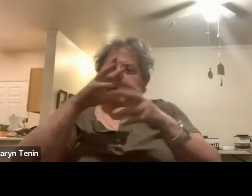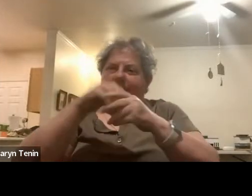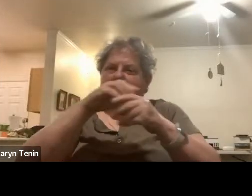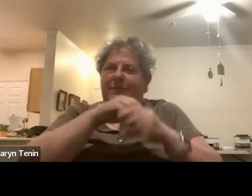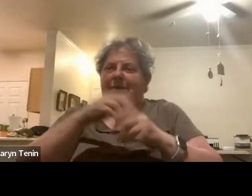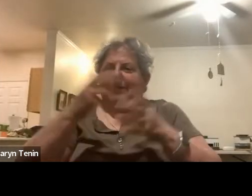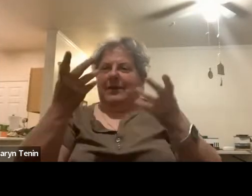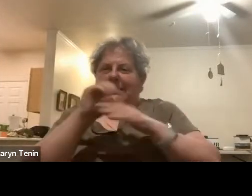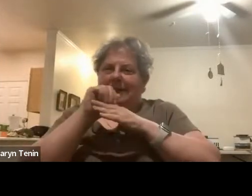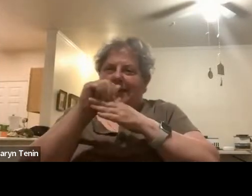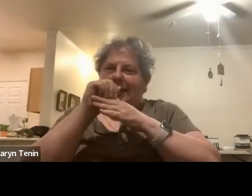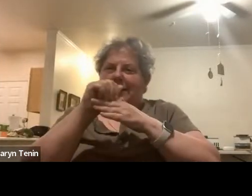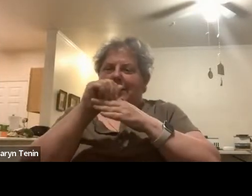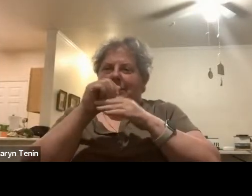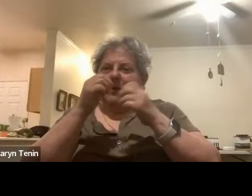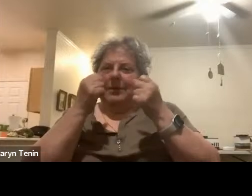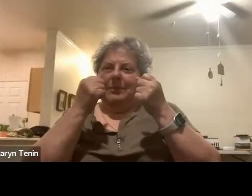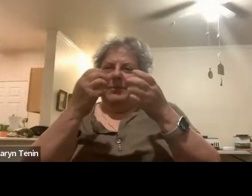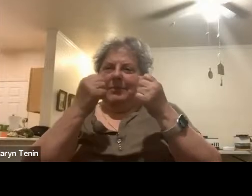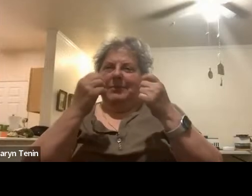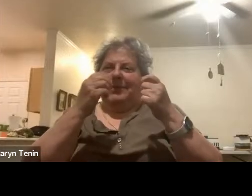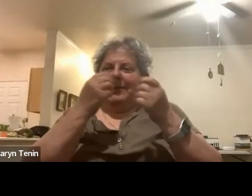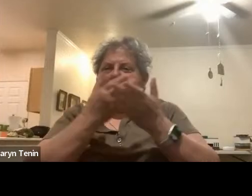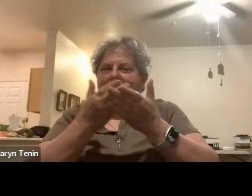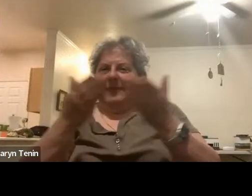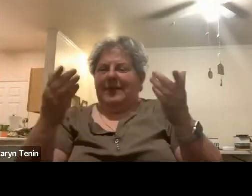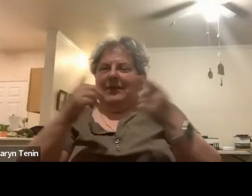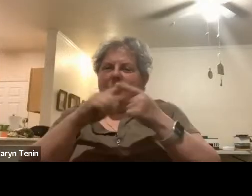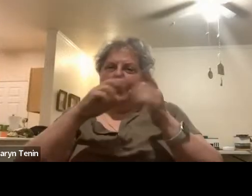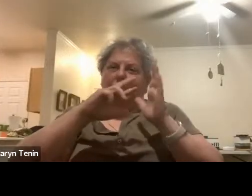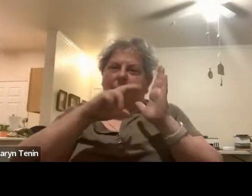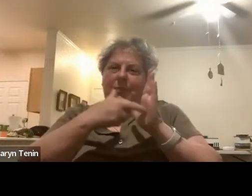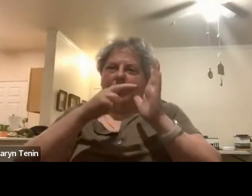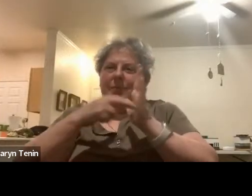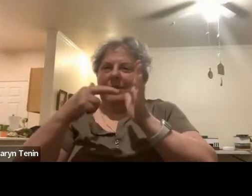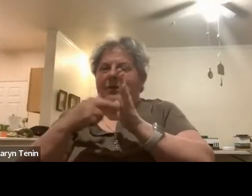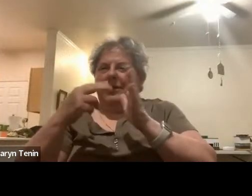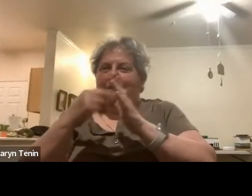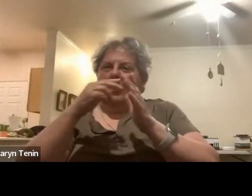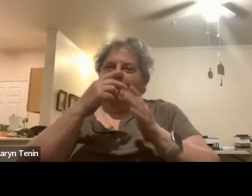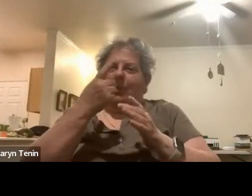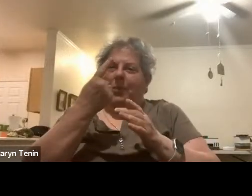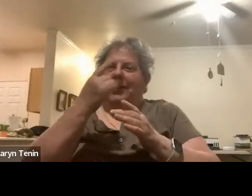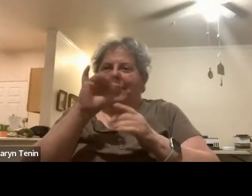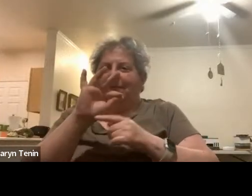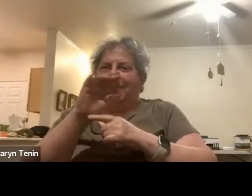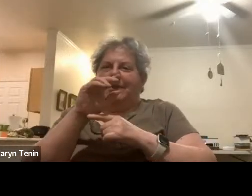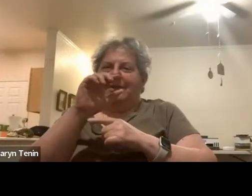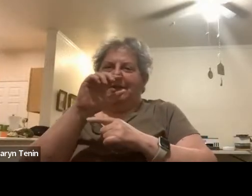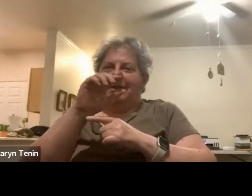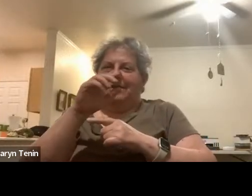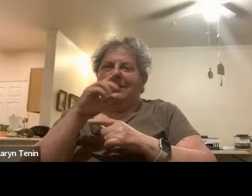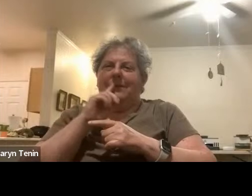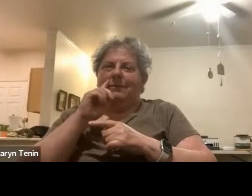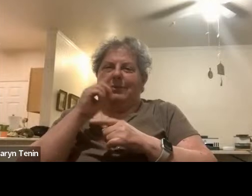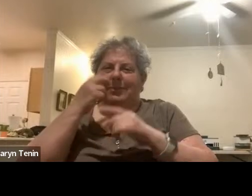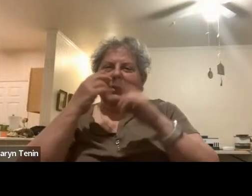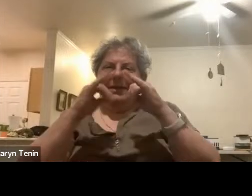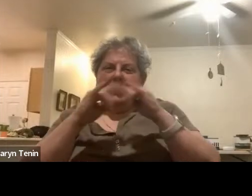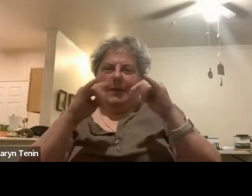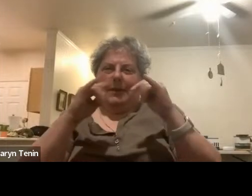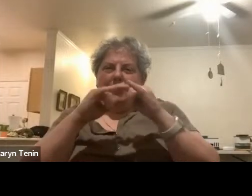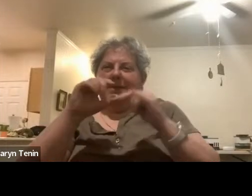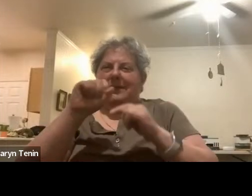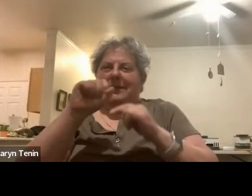well-known deafblind community. There are deafblind leaders in the community there who work